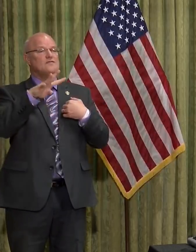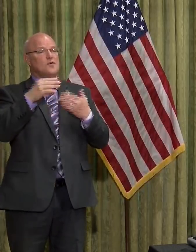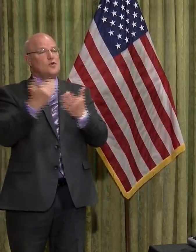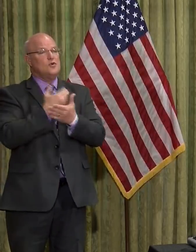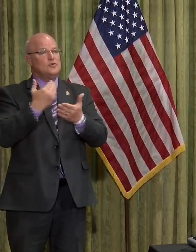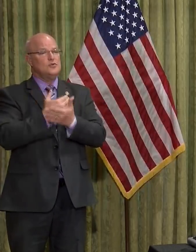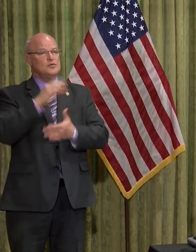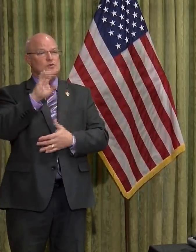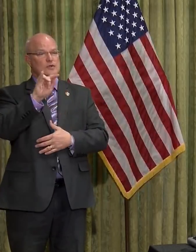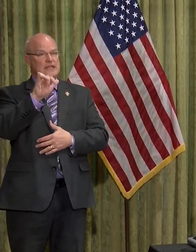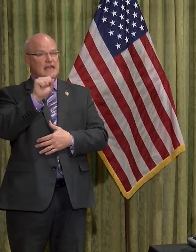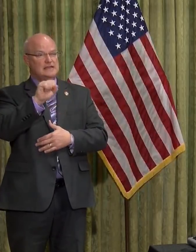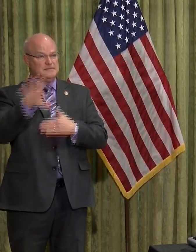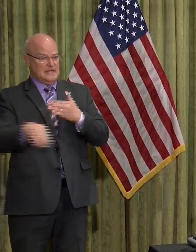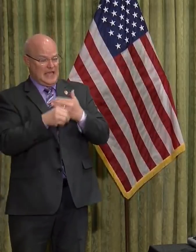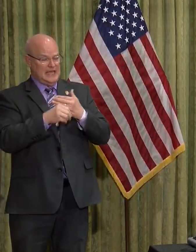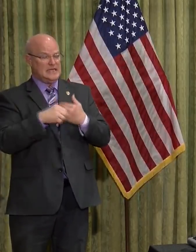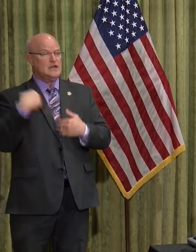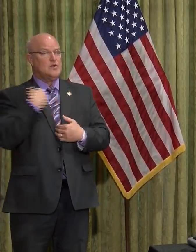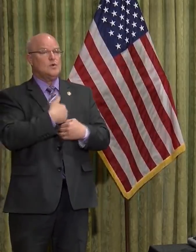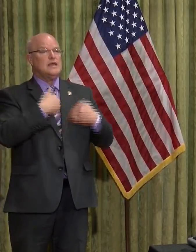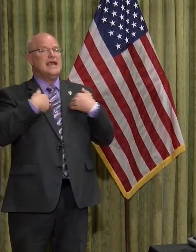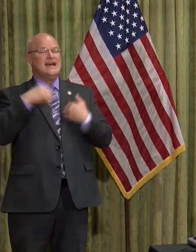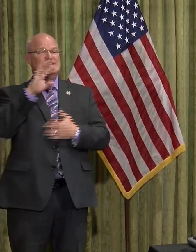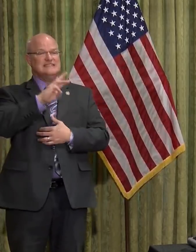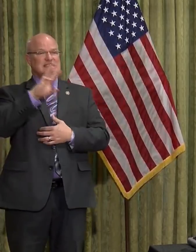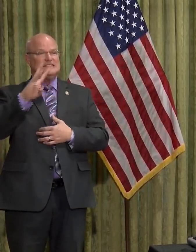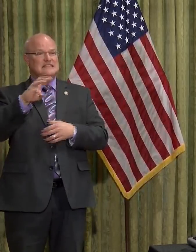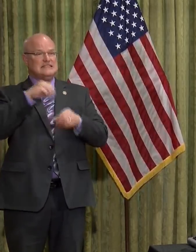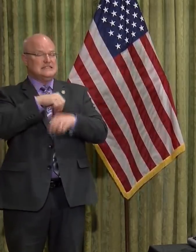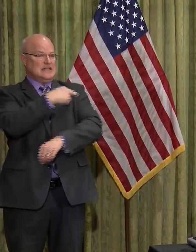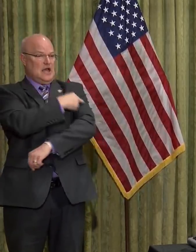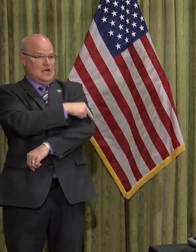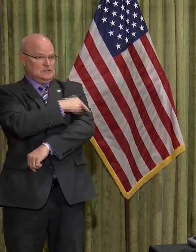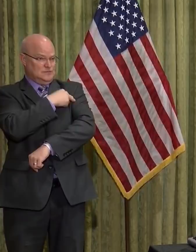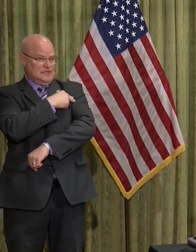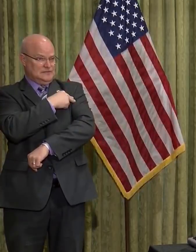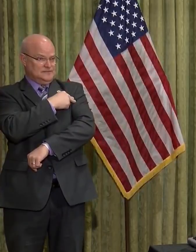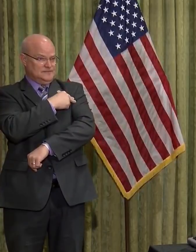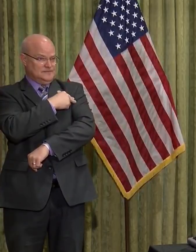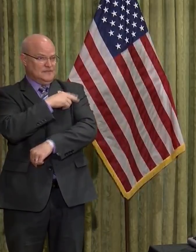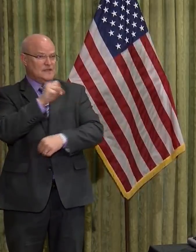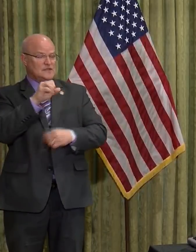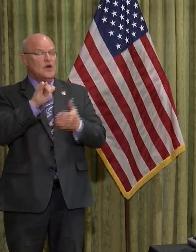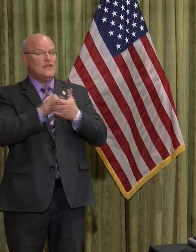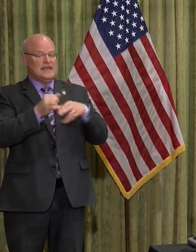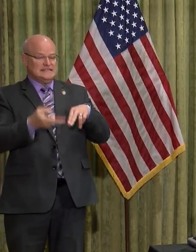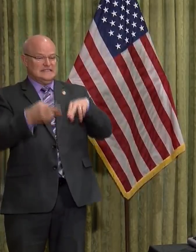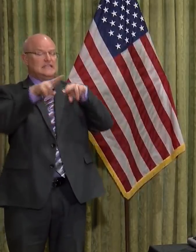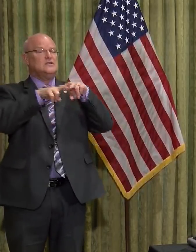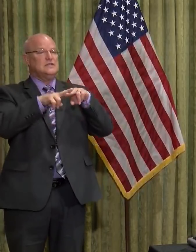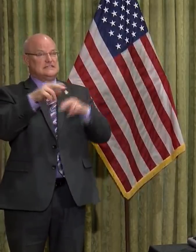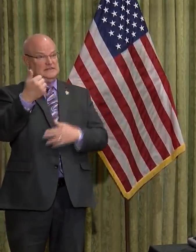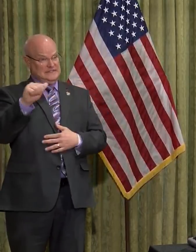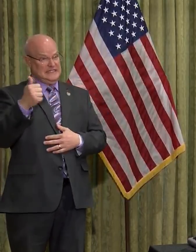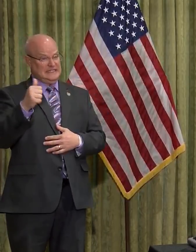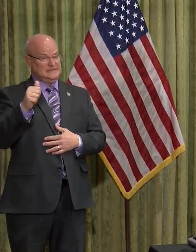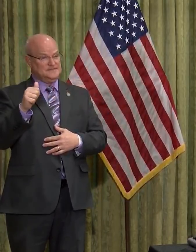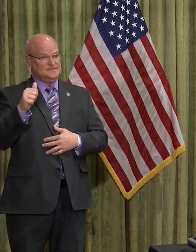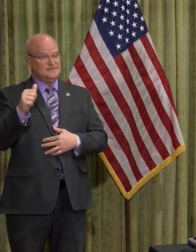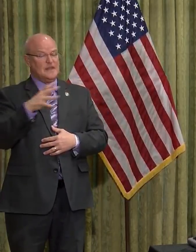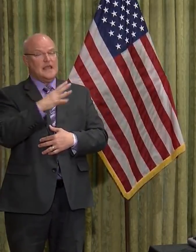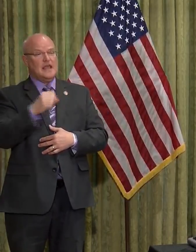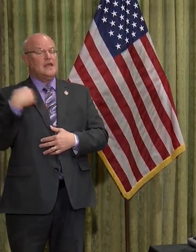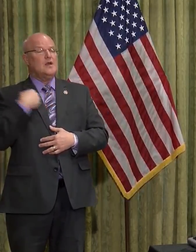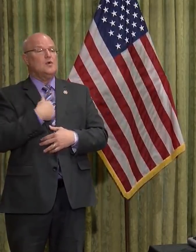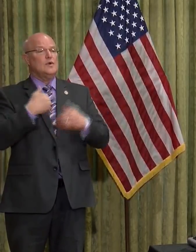counties that have been added, and we have 66 that have been hospitalized, so that's an increase of 10.